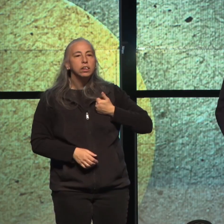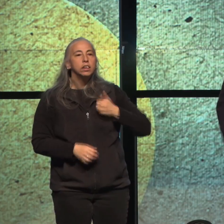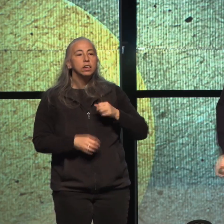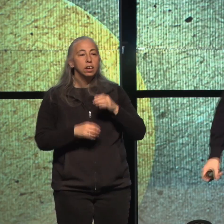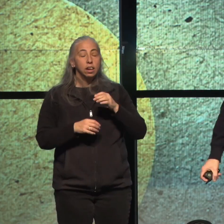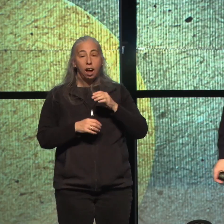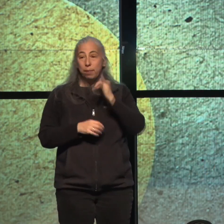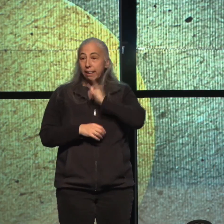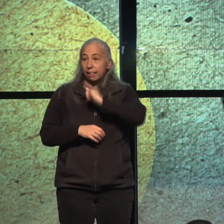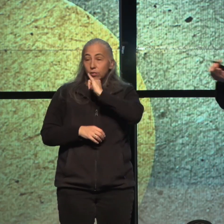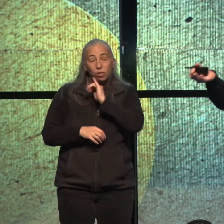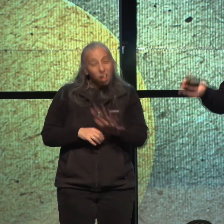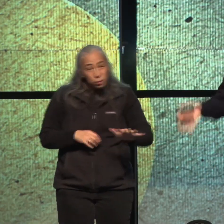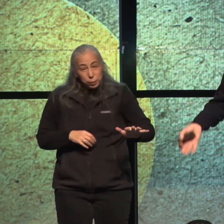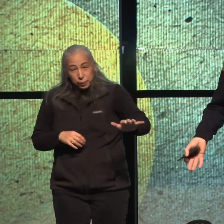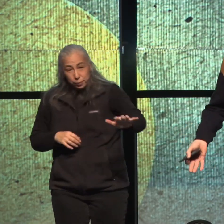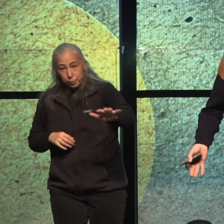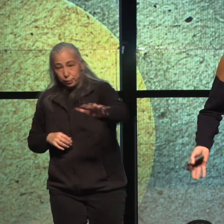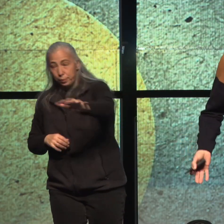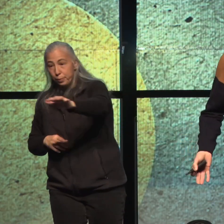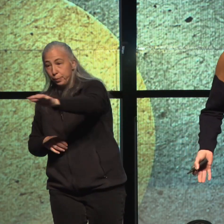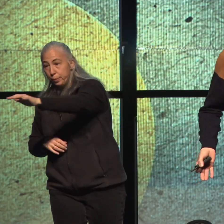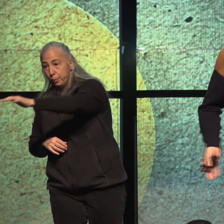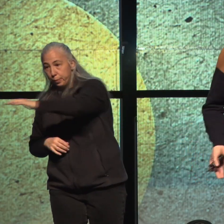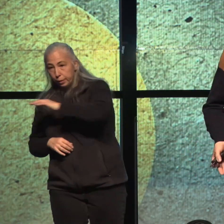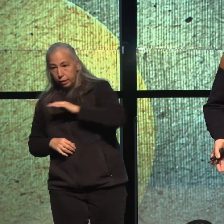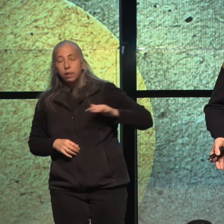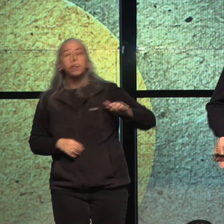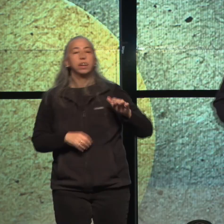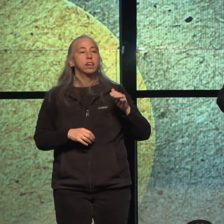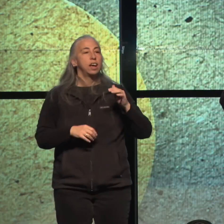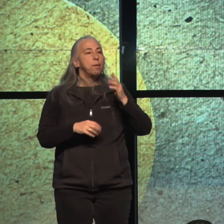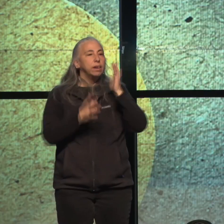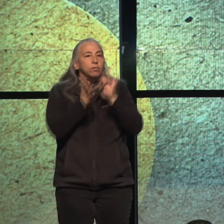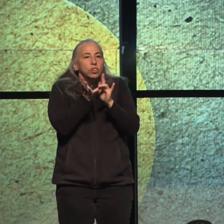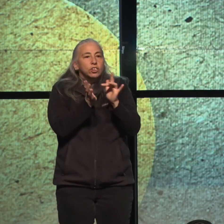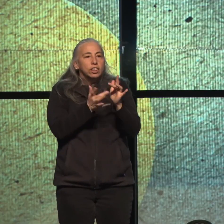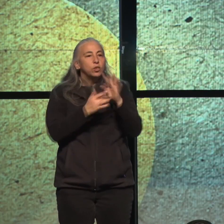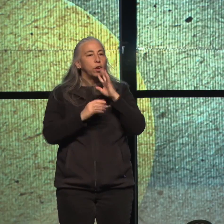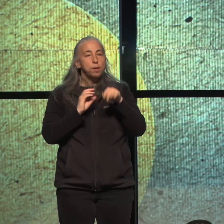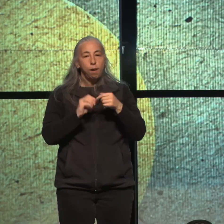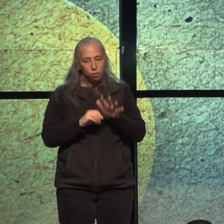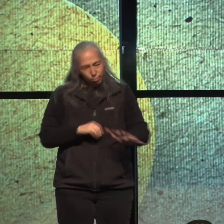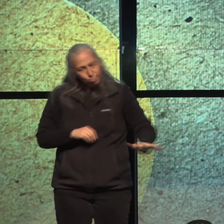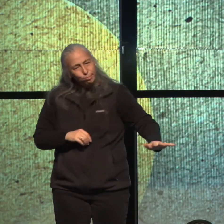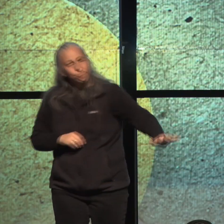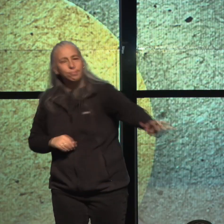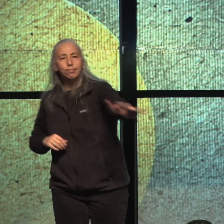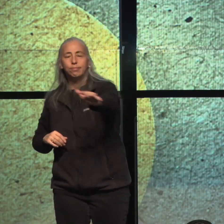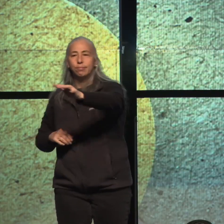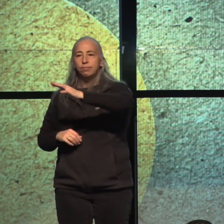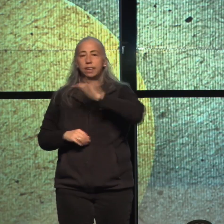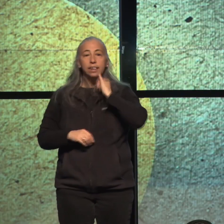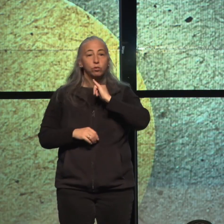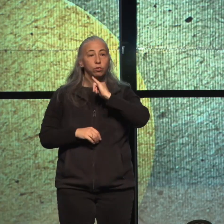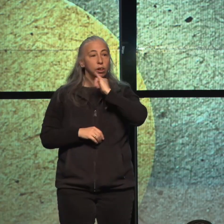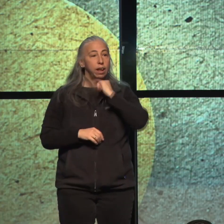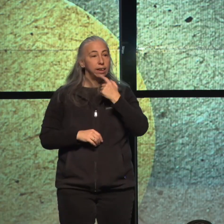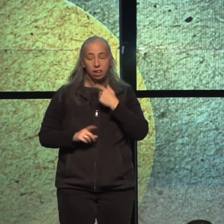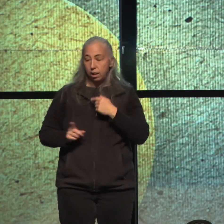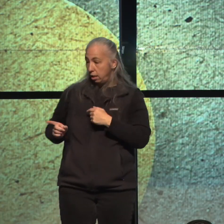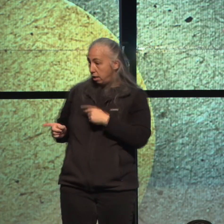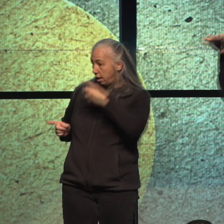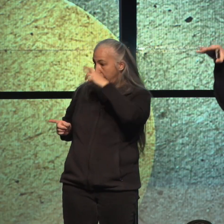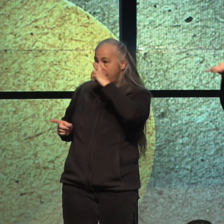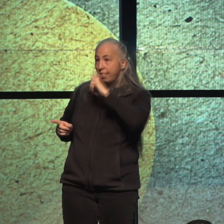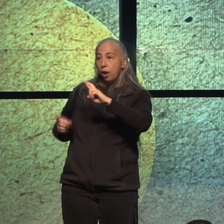You know who Jesus was talking, all of Israel is who Jesus was talking about. Right? I mean, basically Jesus said, this dude's faith, like,